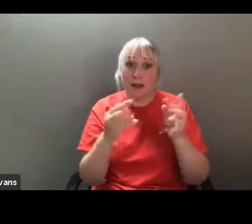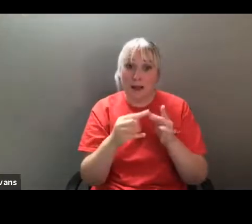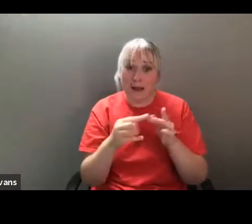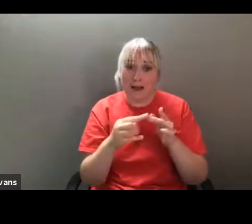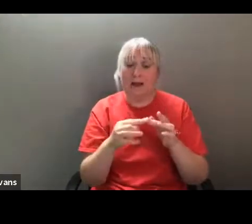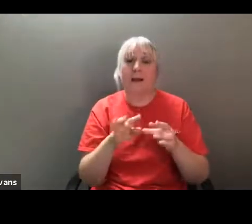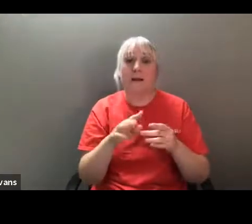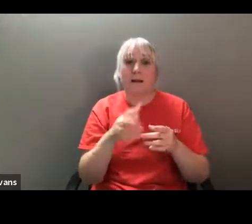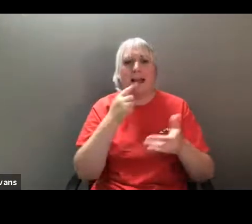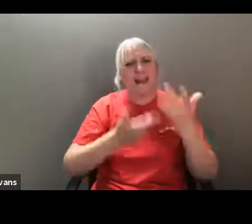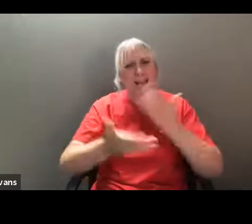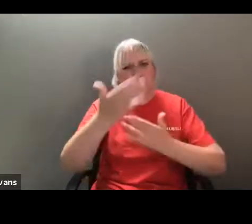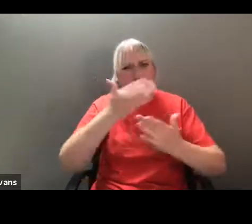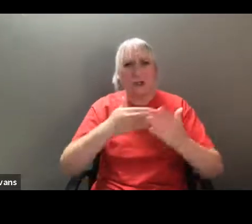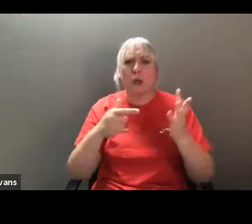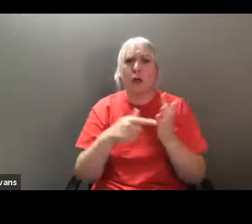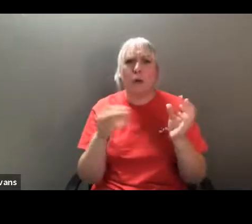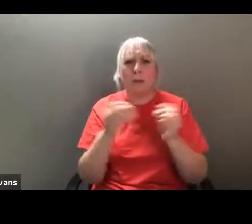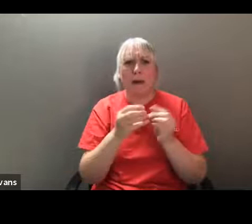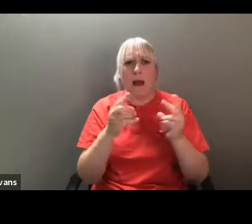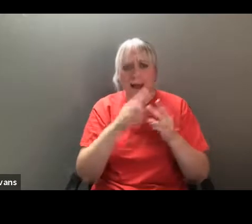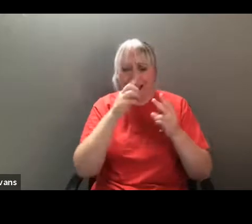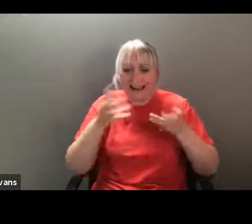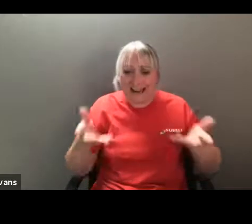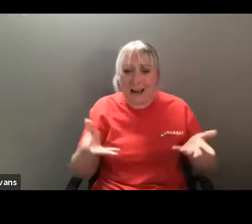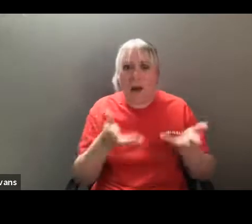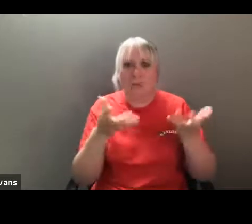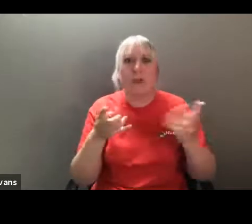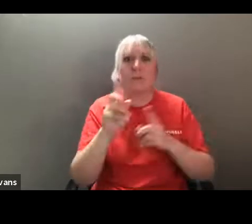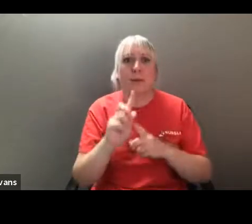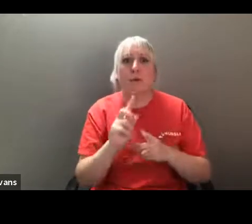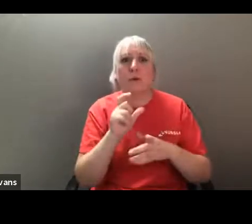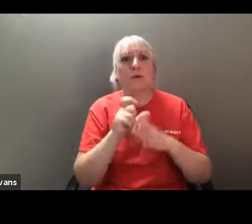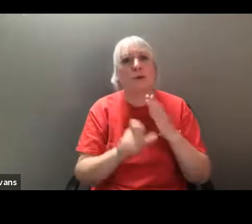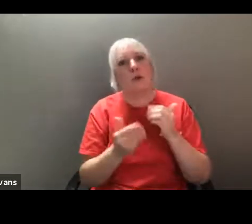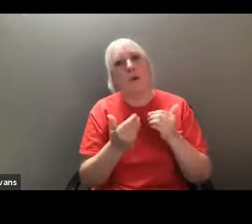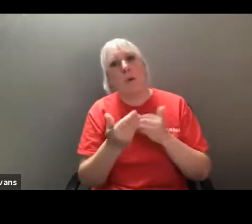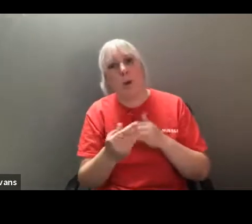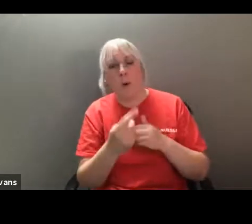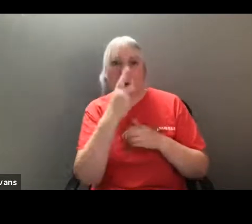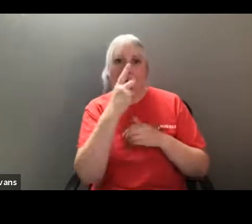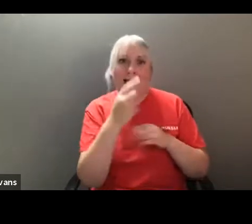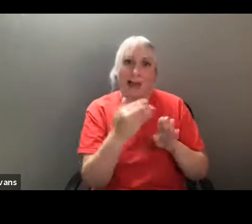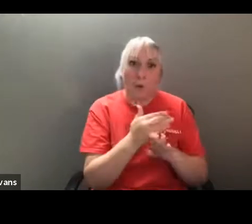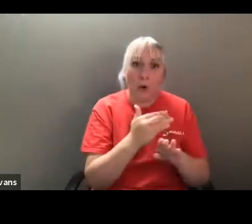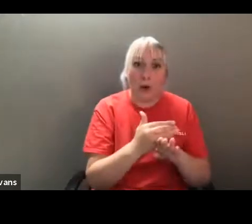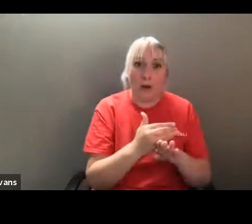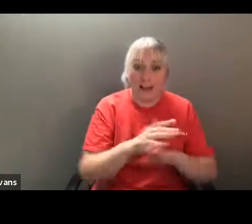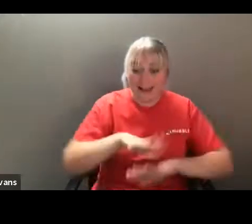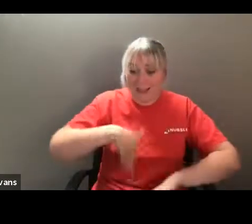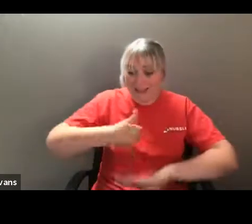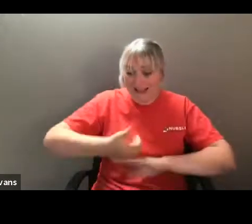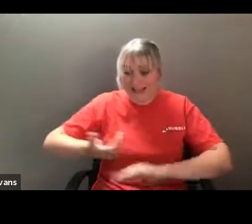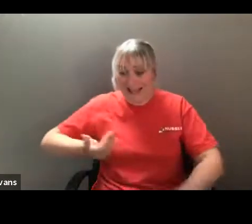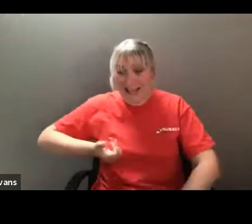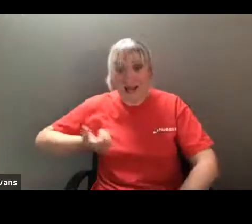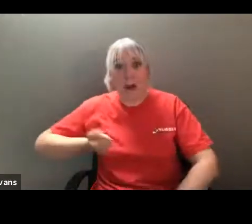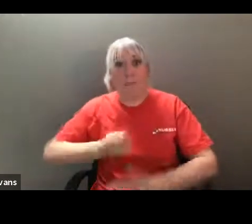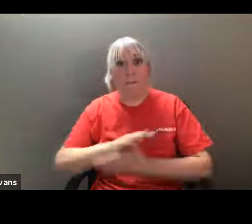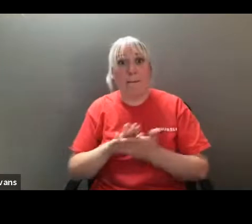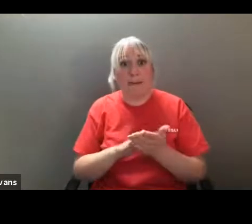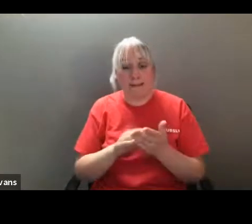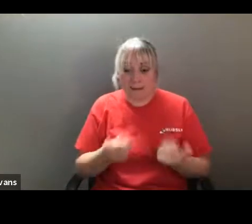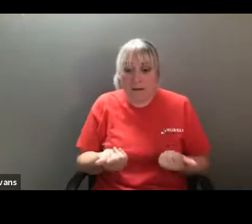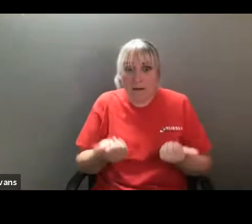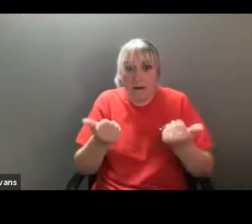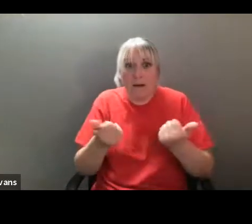be seen as a means of inducing people to spend more time doing care work. A basic income would enable more people to spend more time